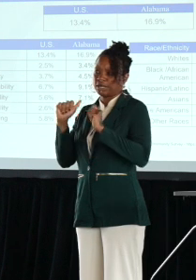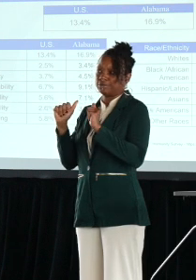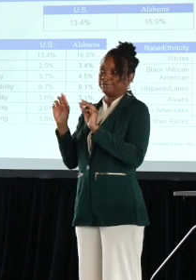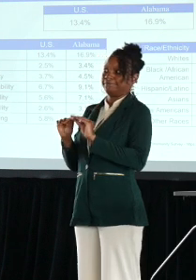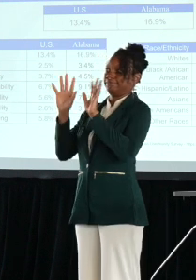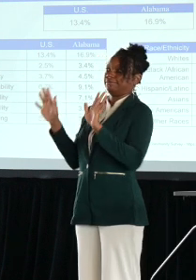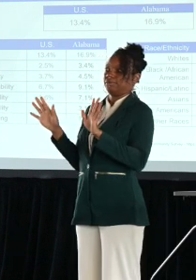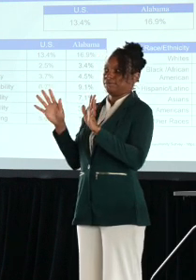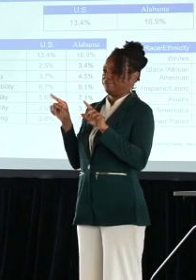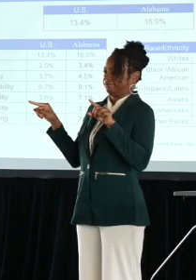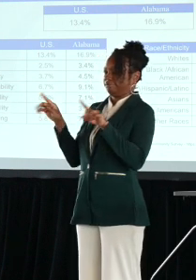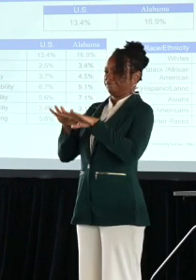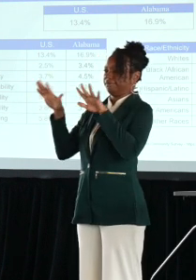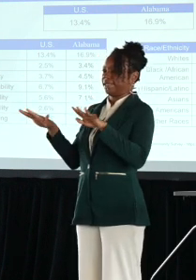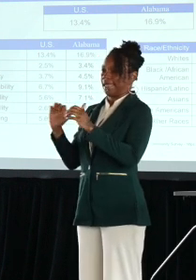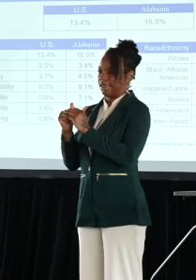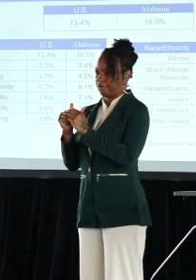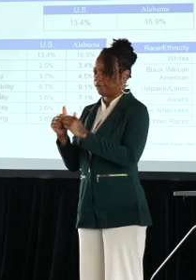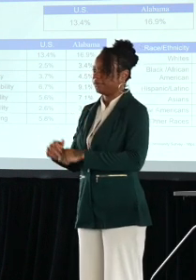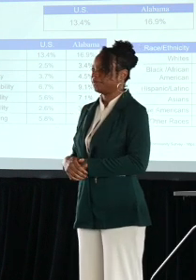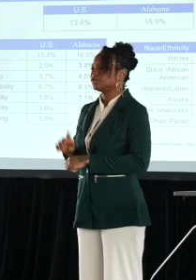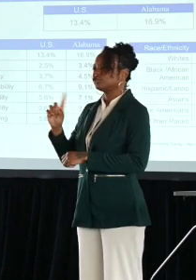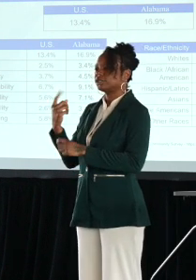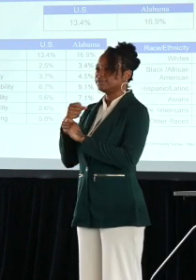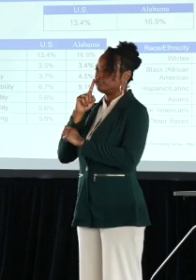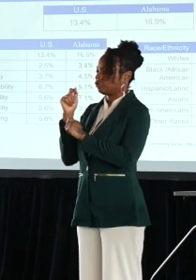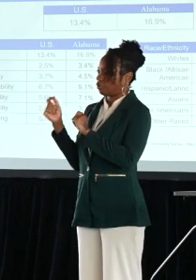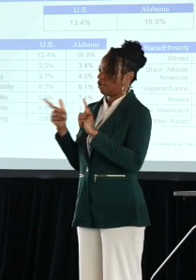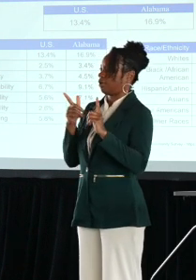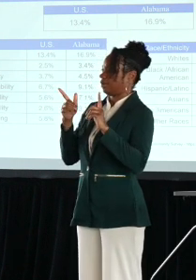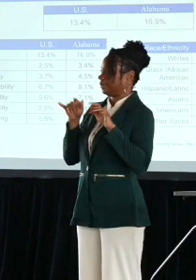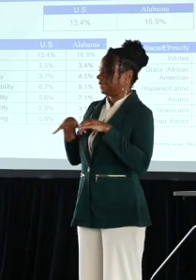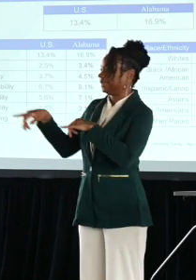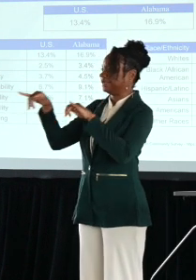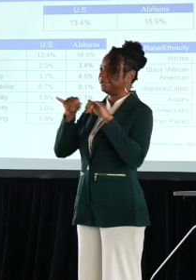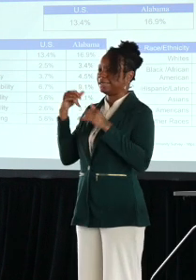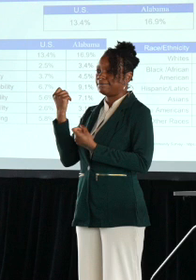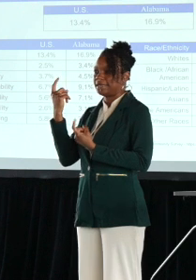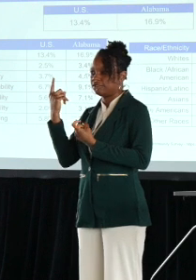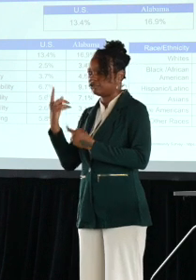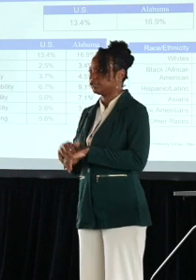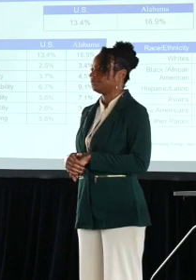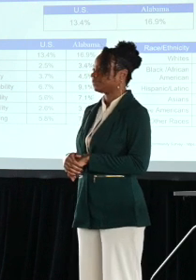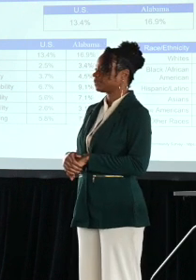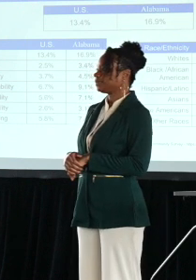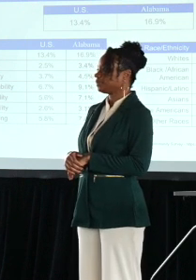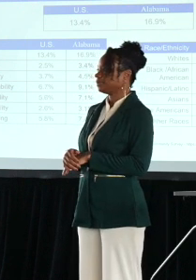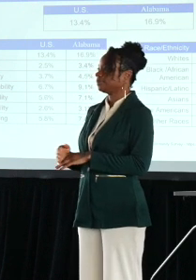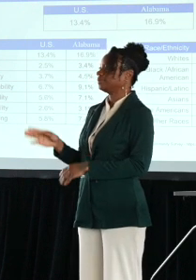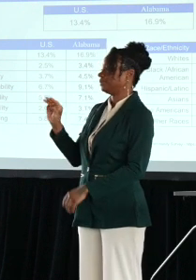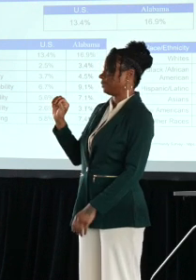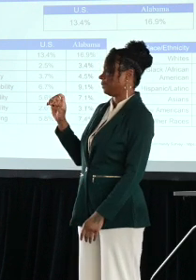assets, okay? Low incomes and assets, and that's important. It covers people with disabilities, elders over